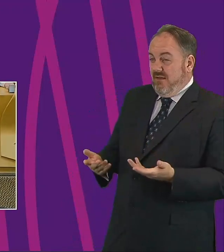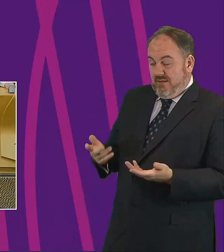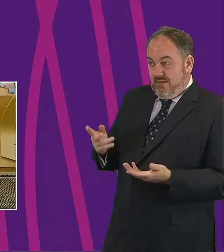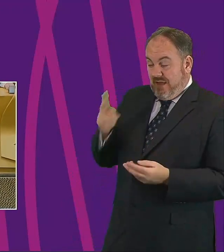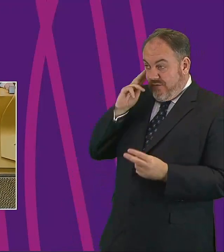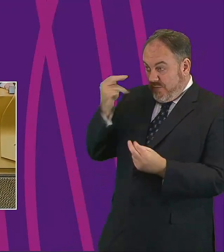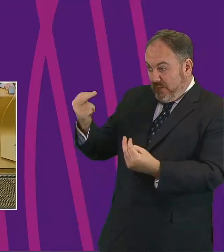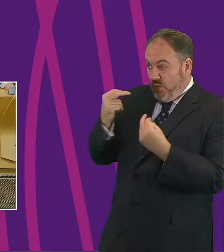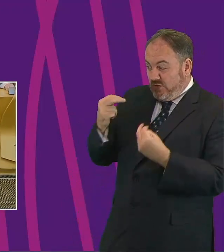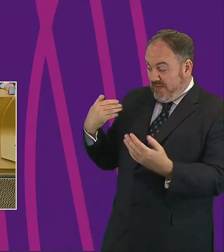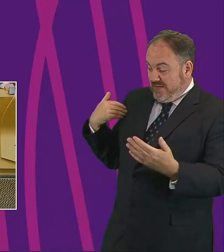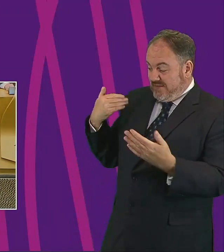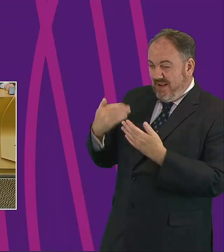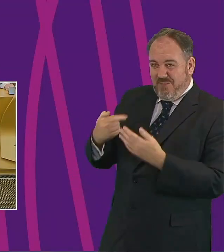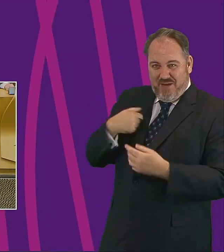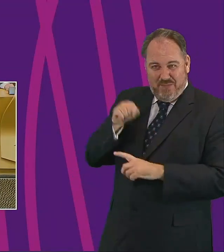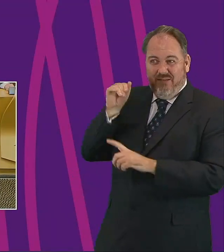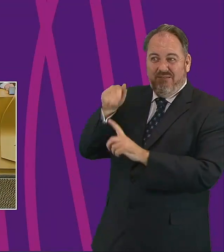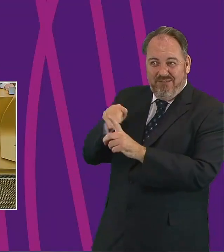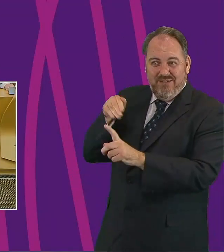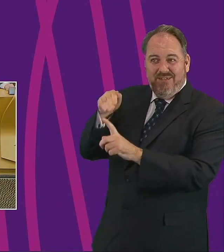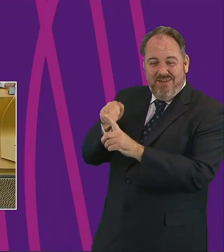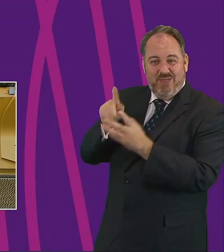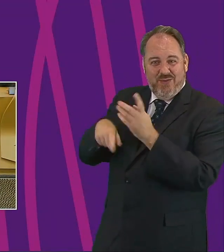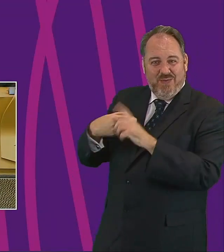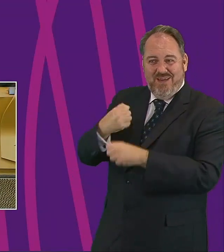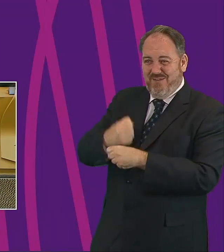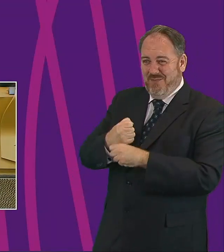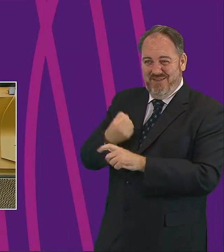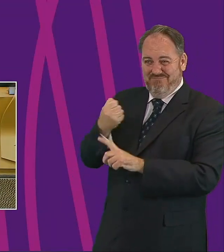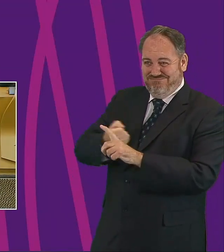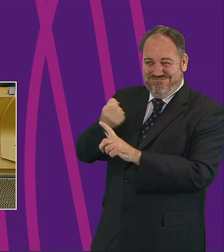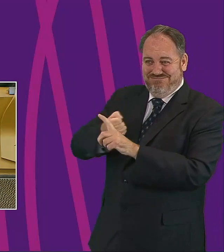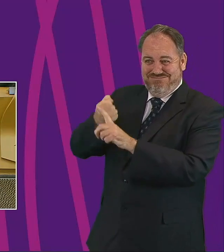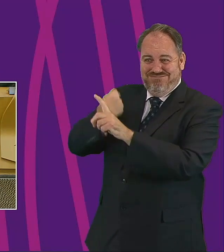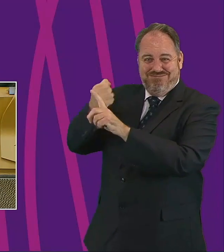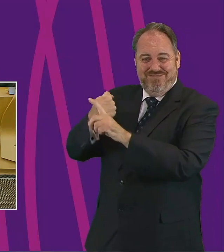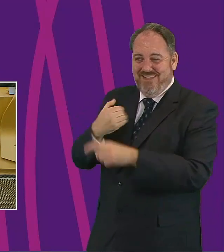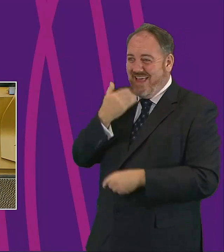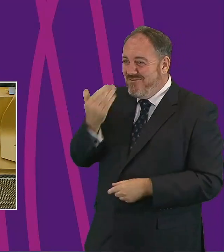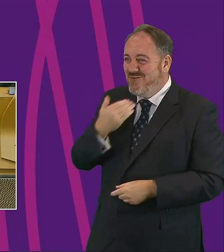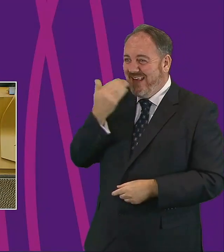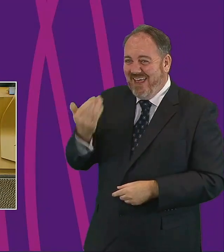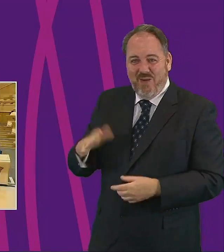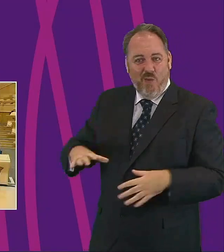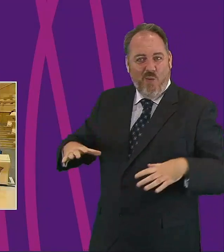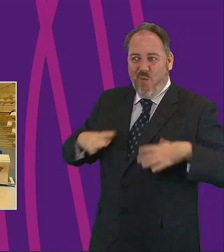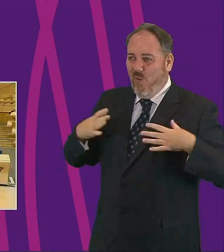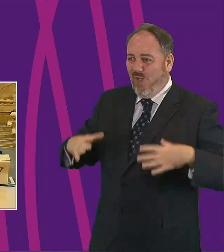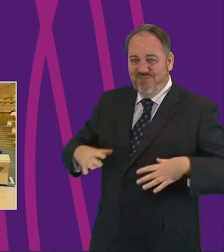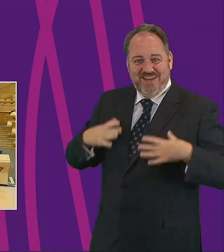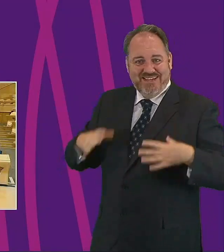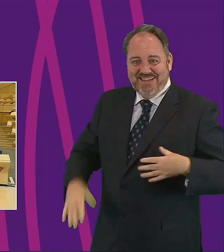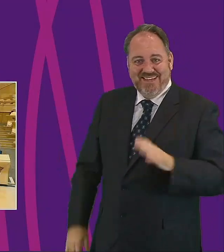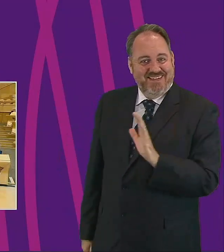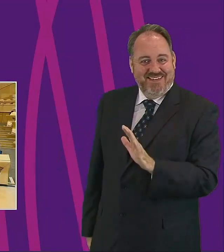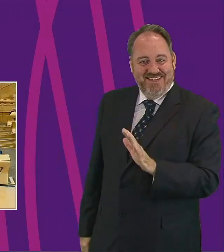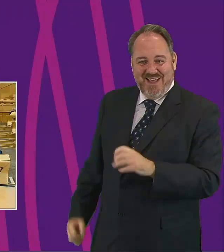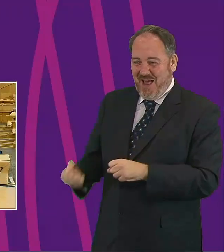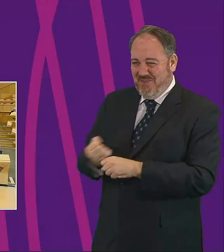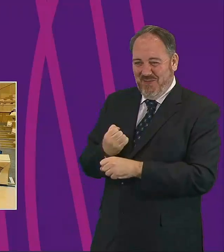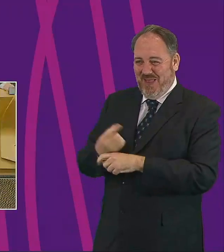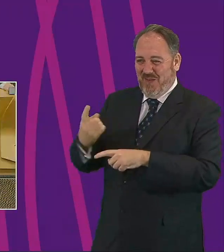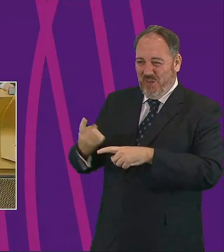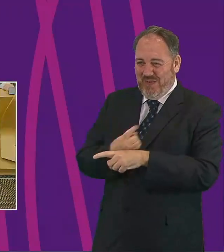been asking the UK Government to continue the furlough job retention scheme almost every day for weeks. So